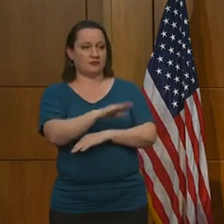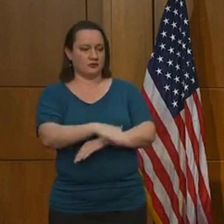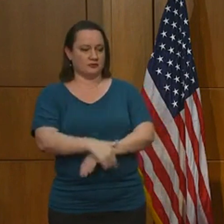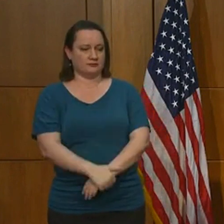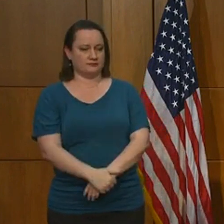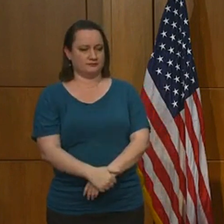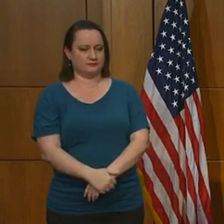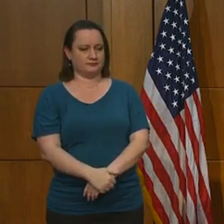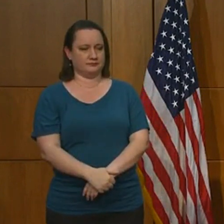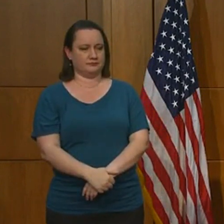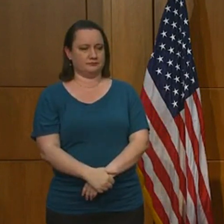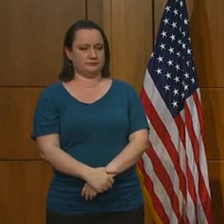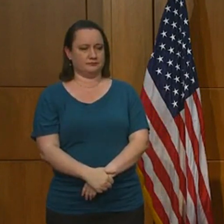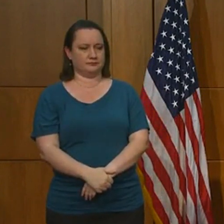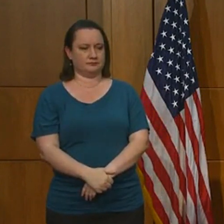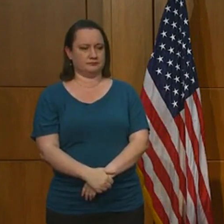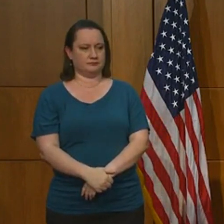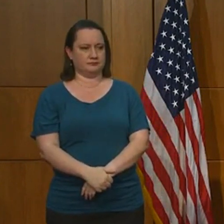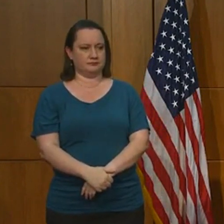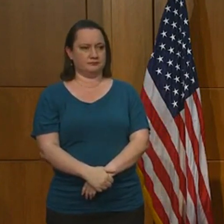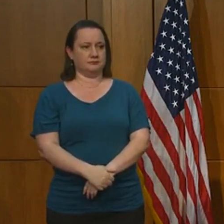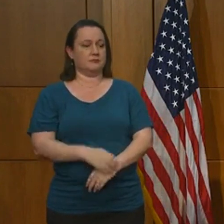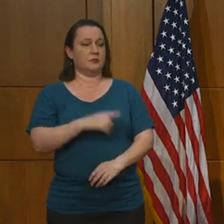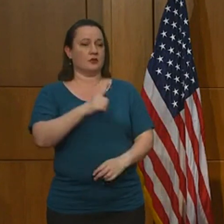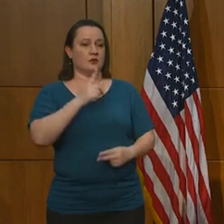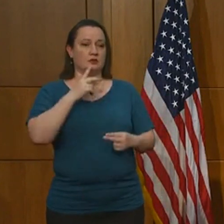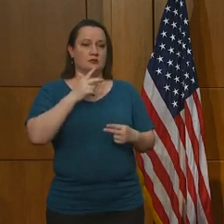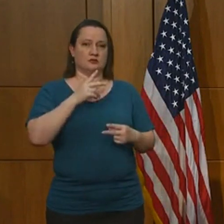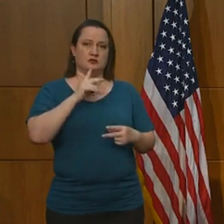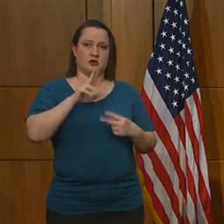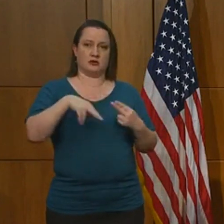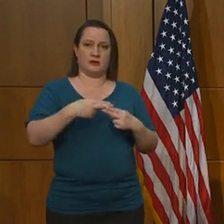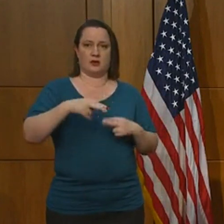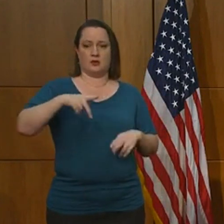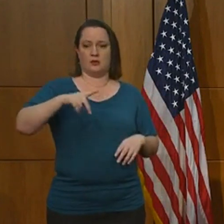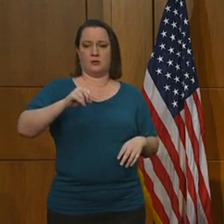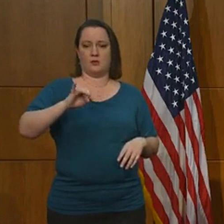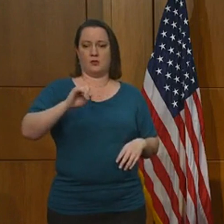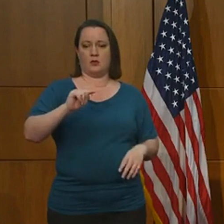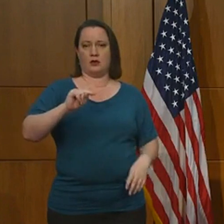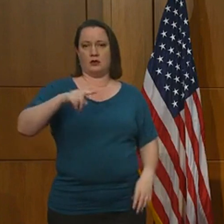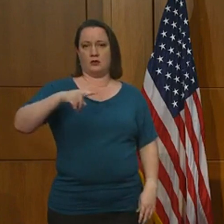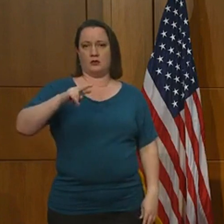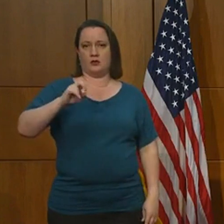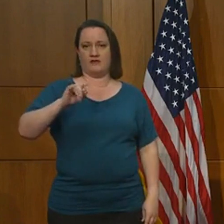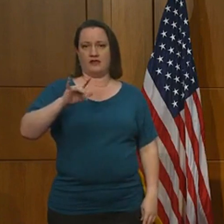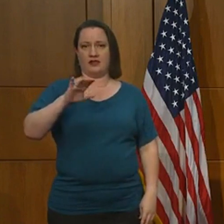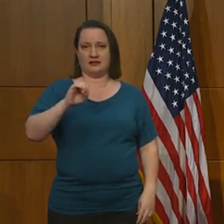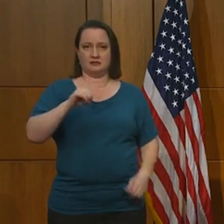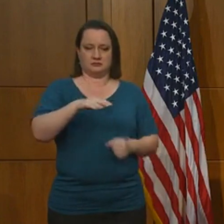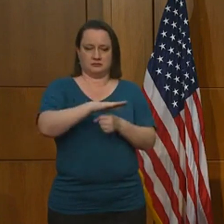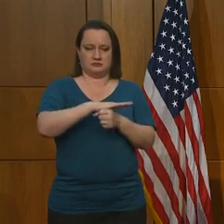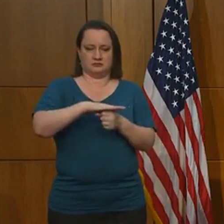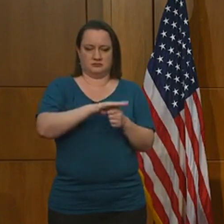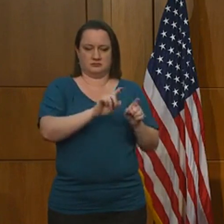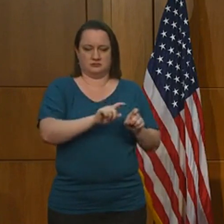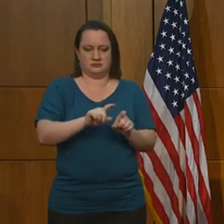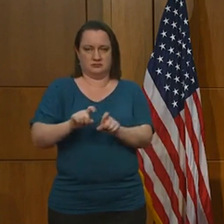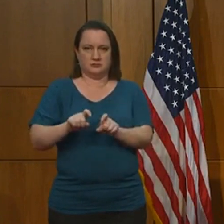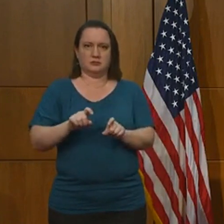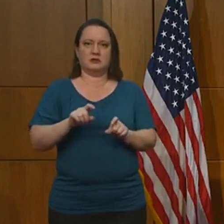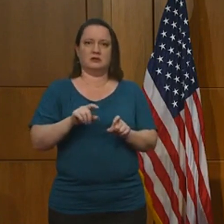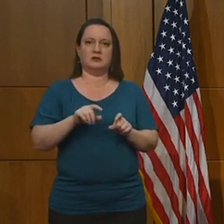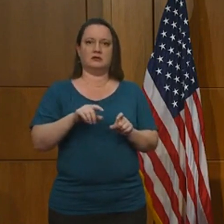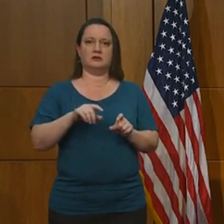mentioned briefly about the point prevalence survey, and we get a lot of questions from people about that as